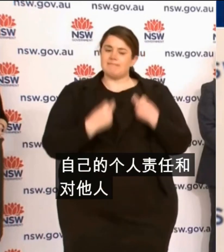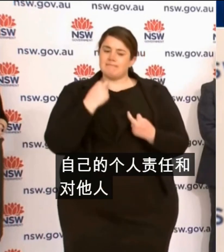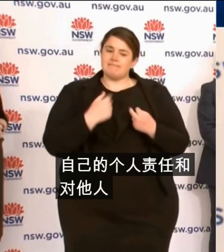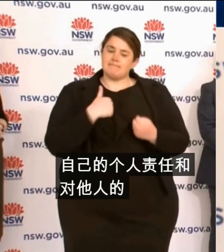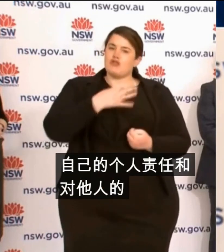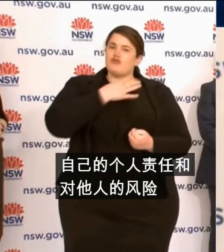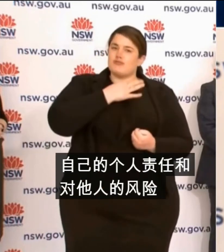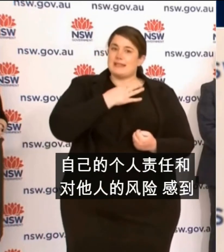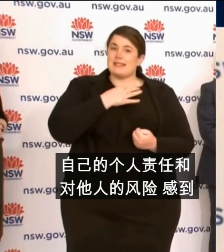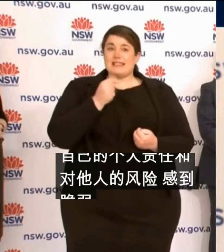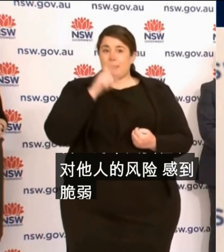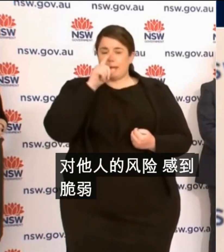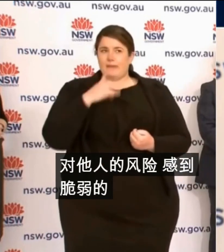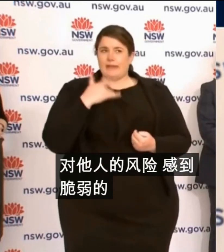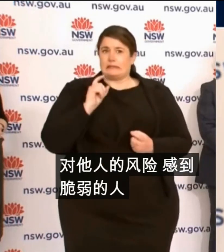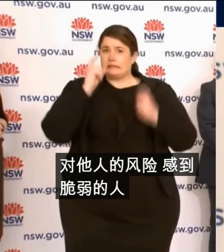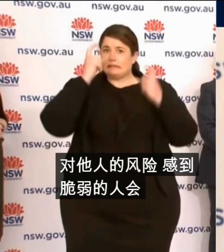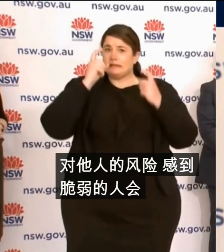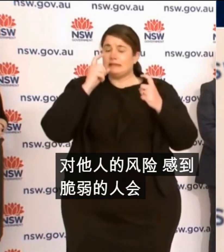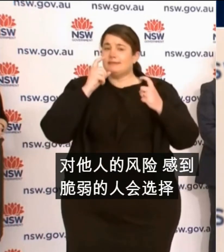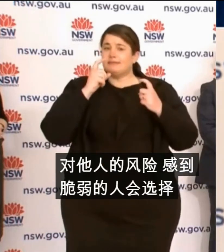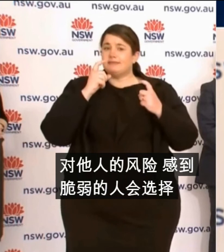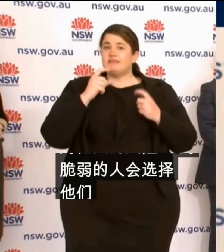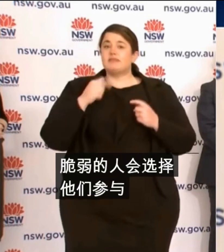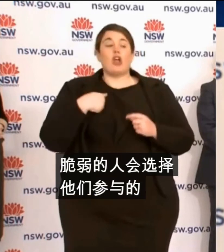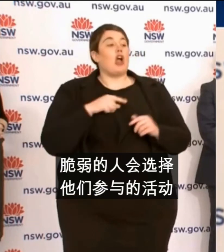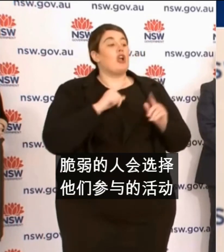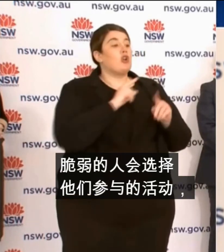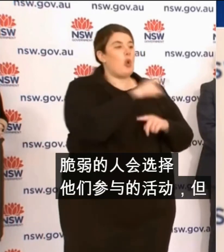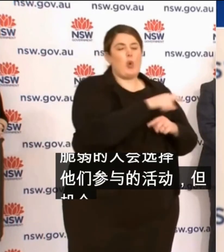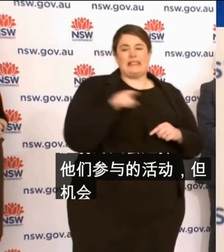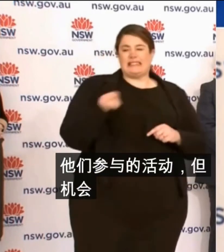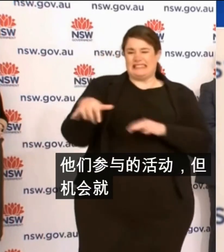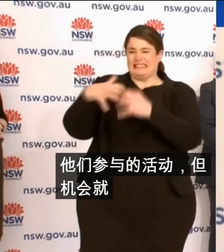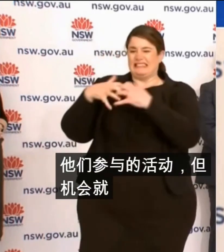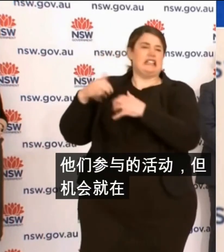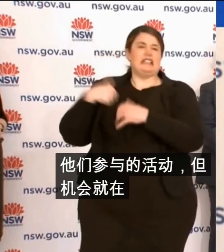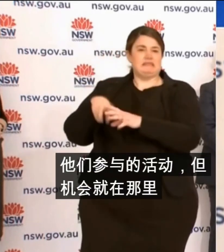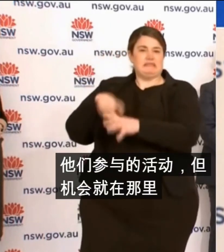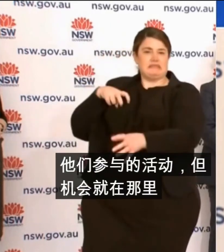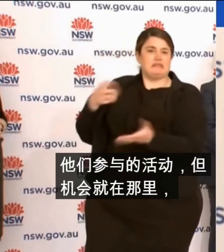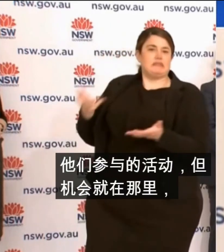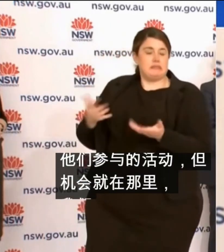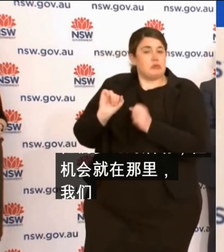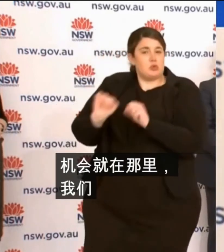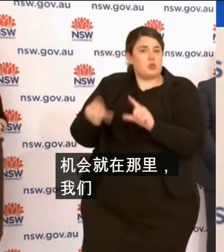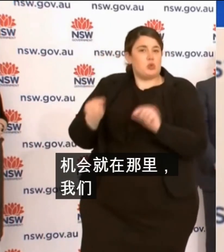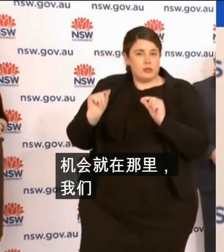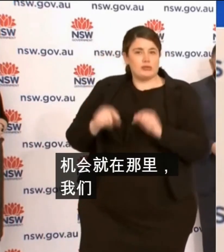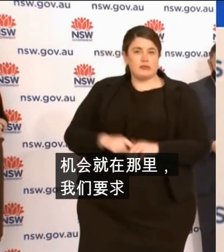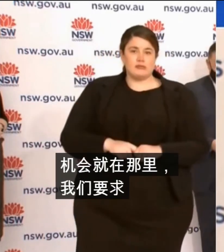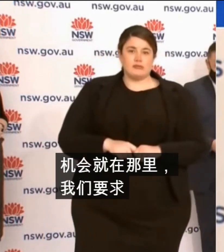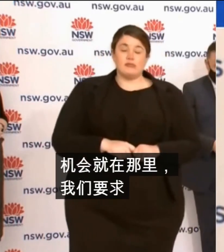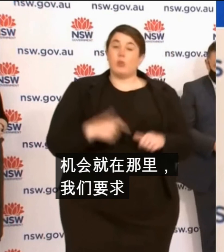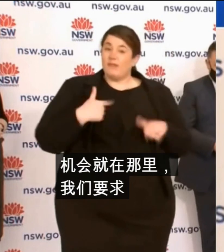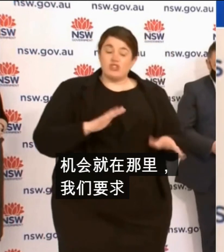own risks. For people who are feeling vulnerable, will choose what activity they participate in. But the opportunities will be there, and we're asking industry,